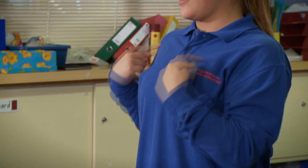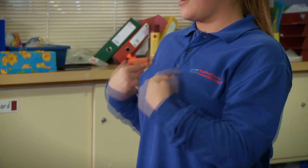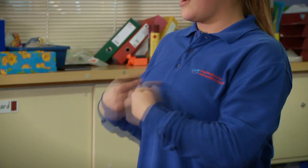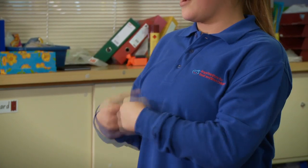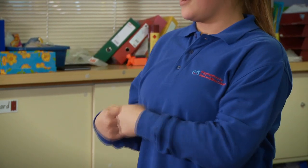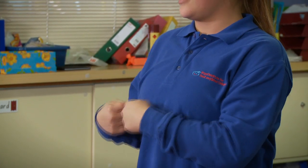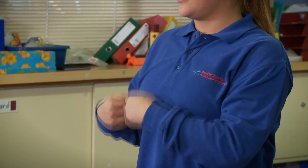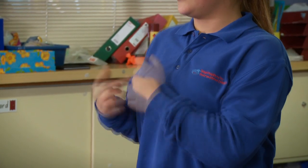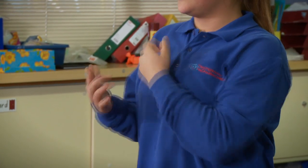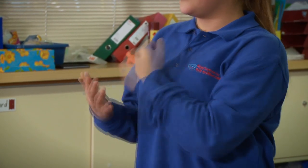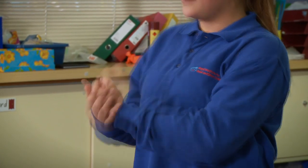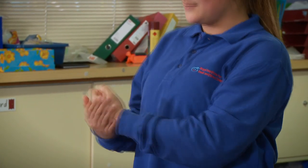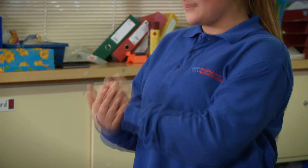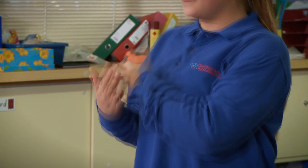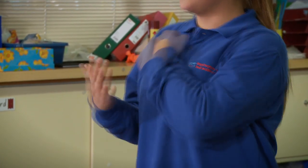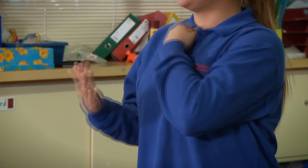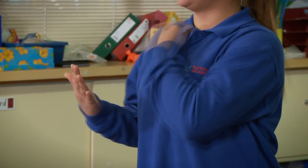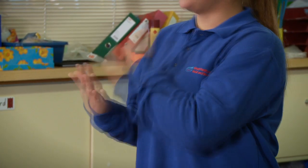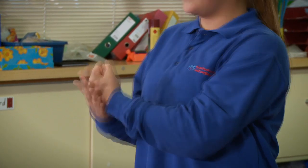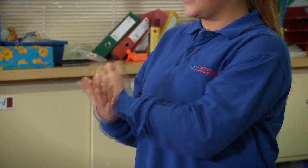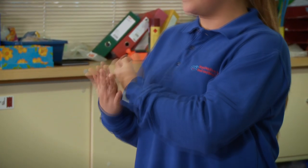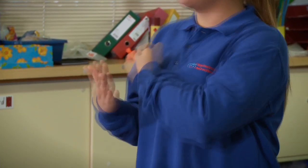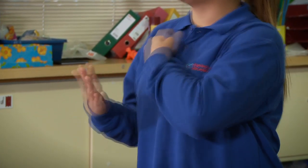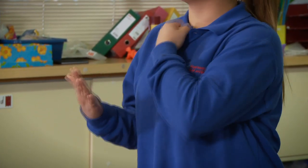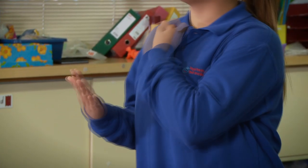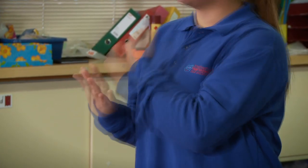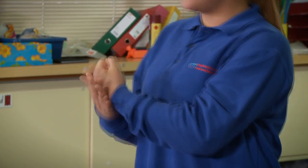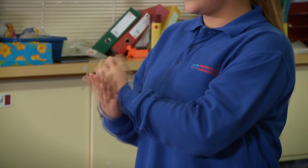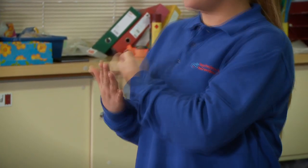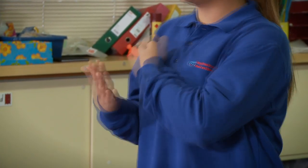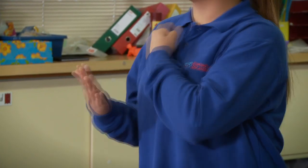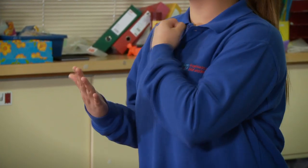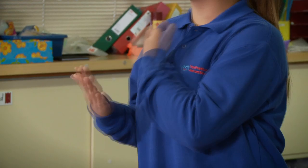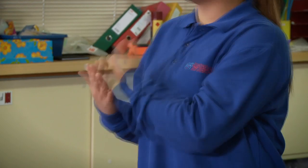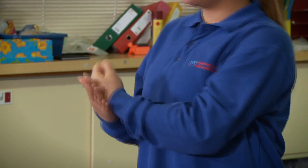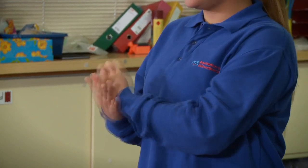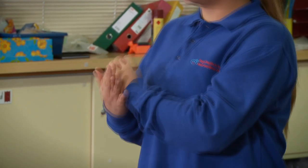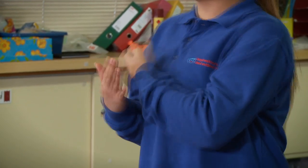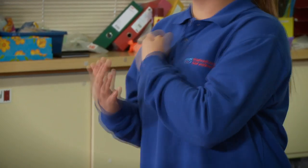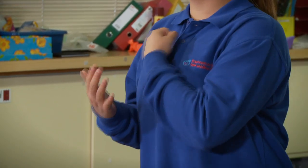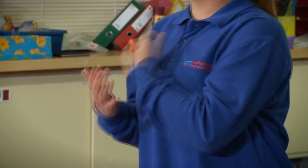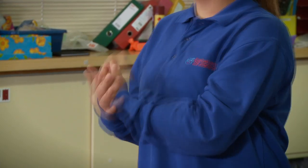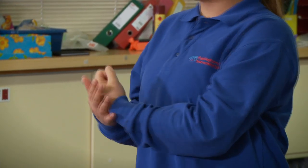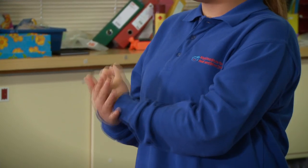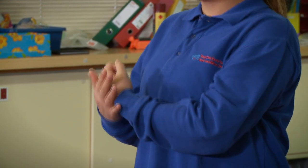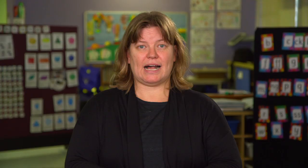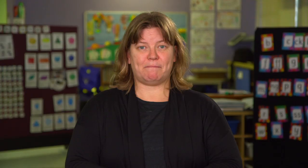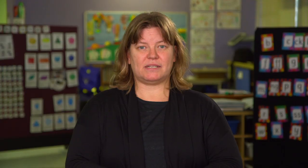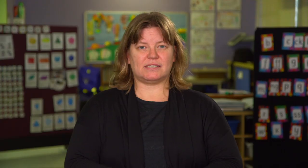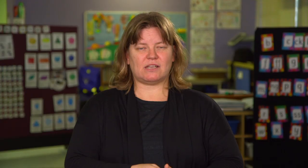heart and then showed the beat. That sign for beat is not the sign, for example, for the beat of a song, but it's a sign